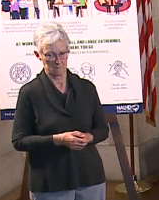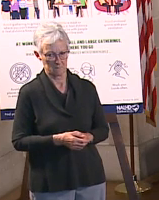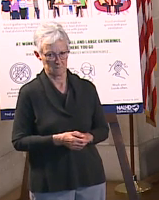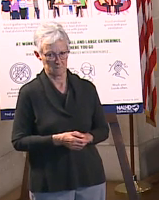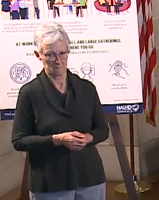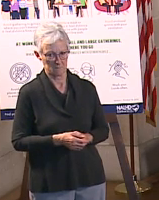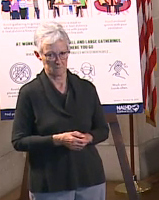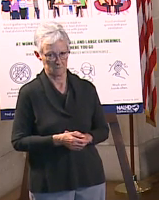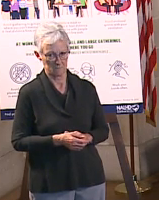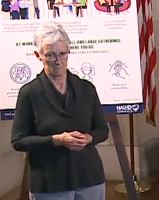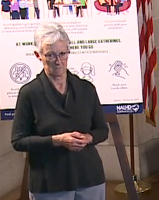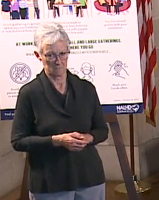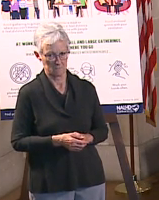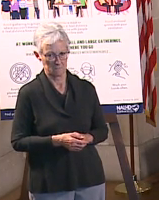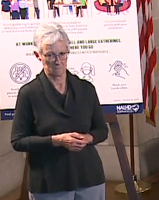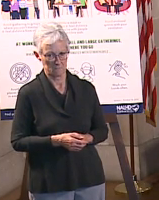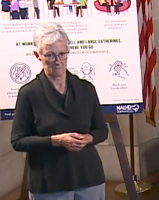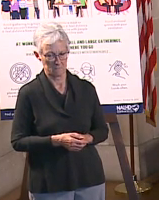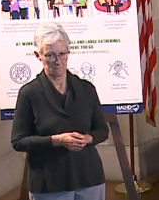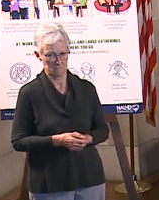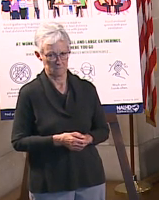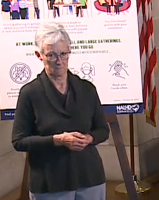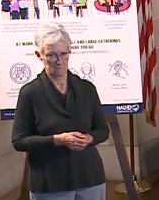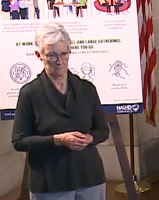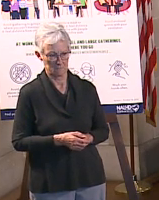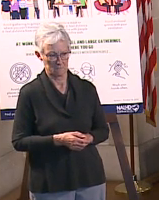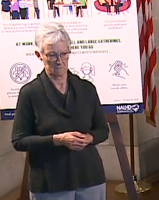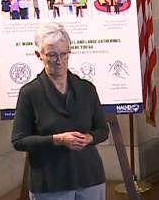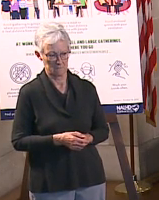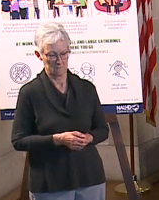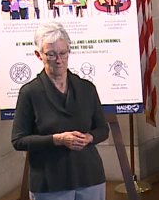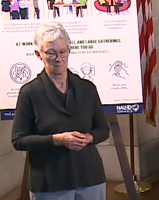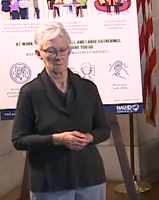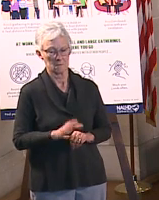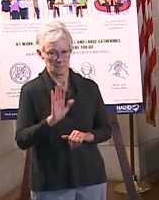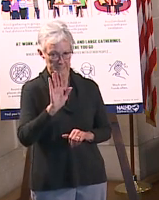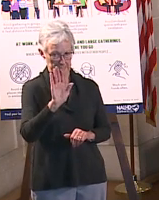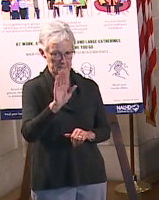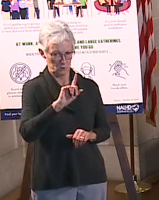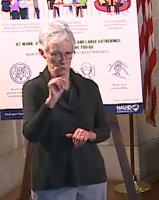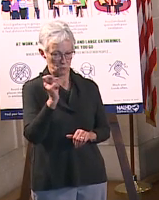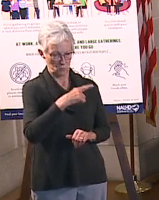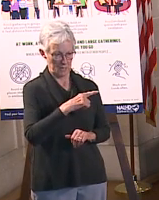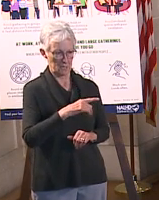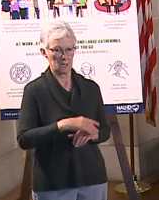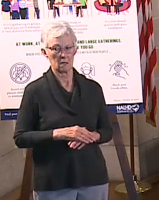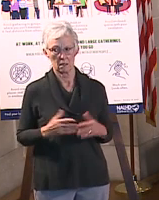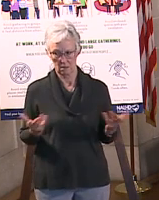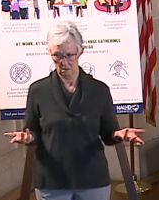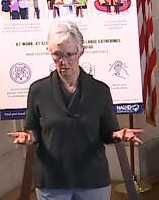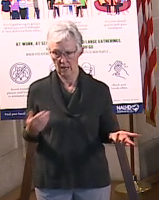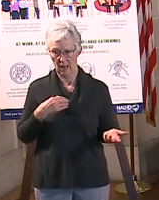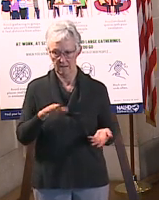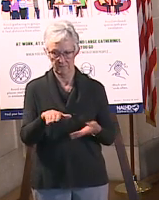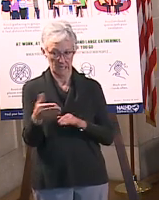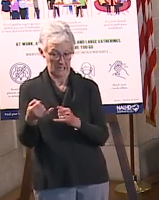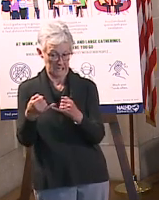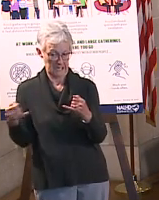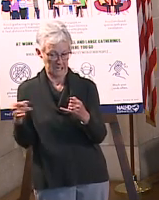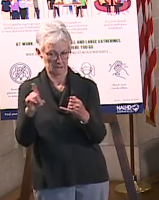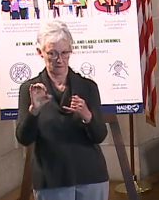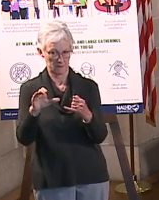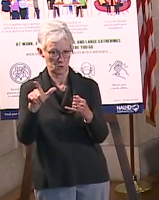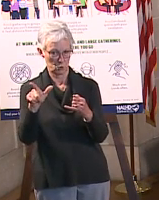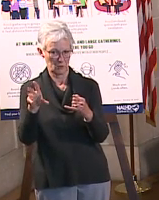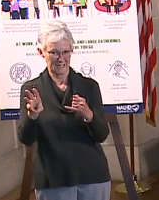any more unemployment from insurance? So the question was asked, well, there's a deadline of December 26th with regard